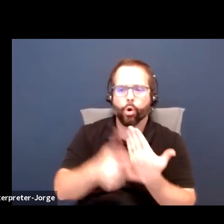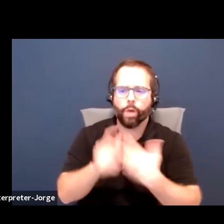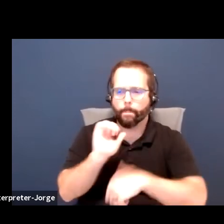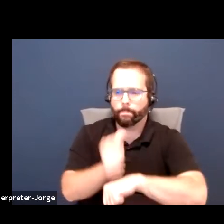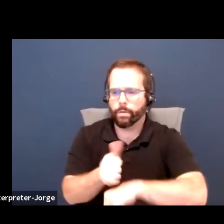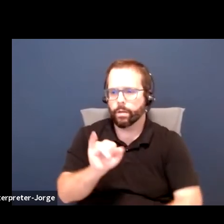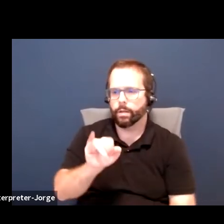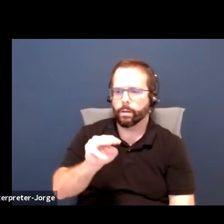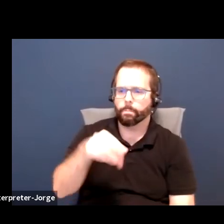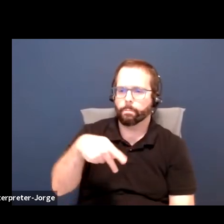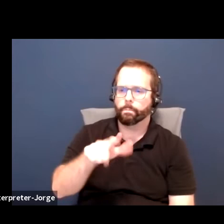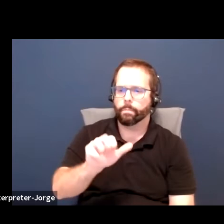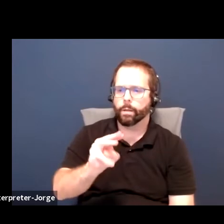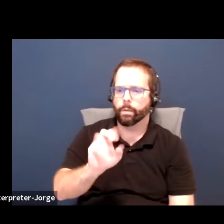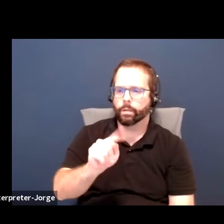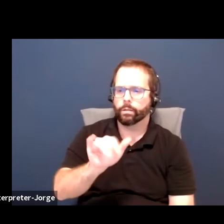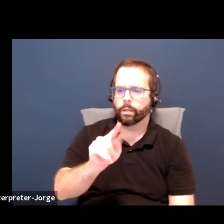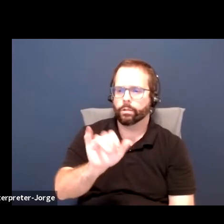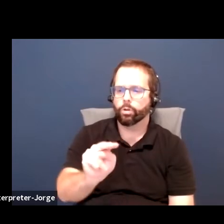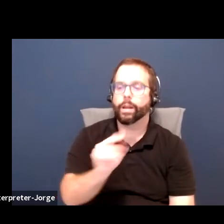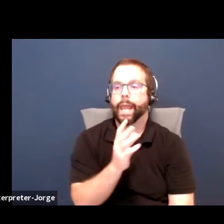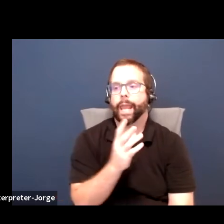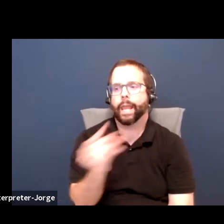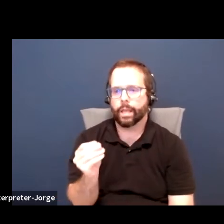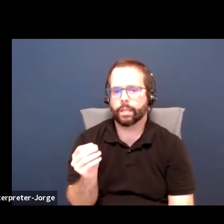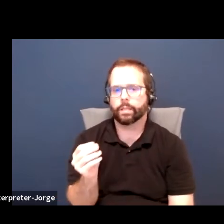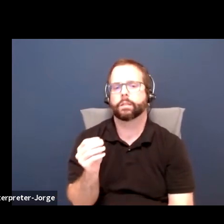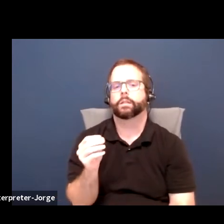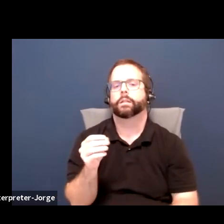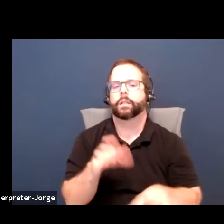activity. So it sounds very similar.